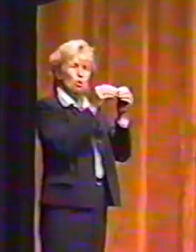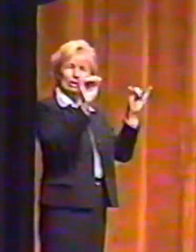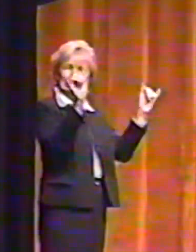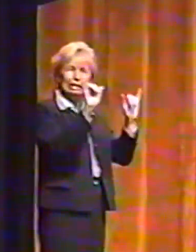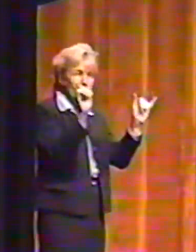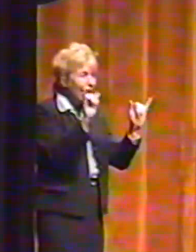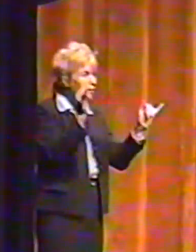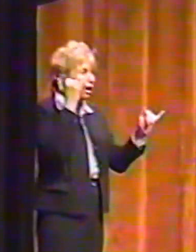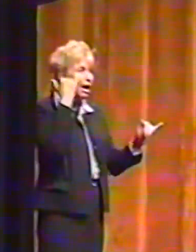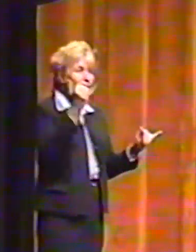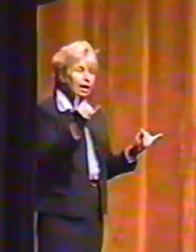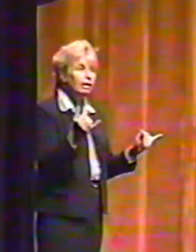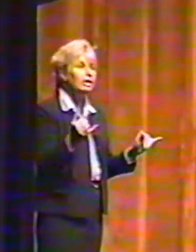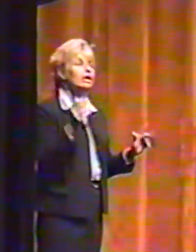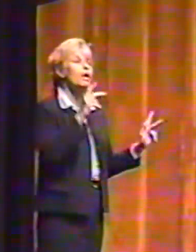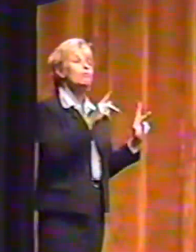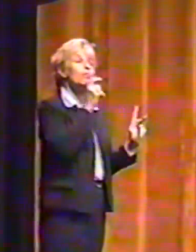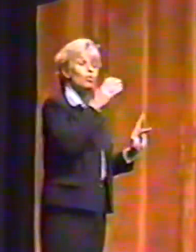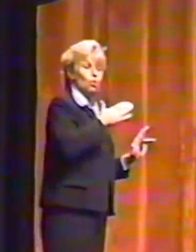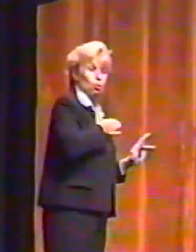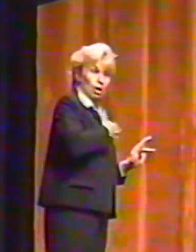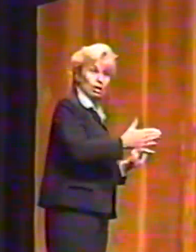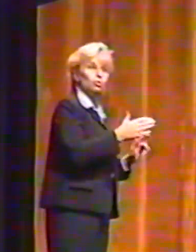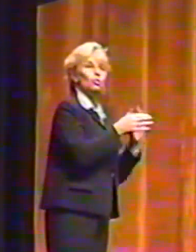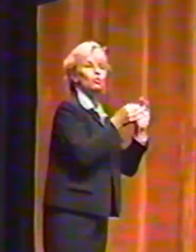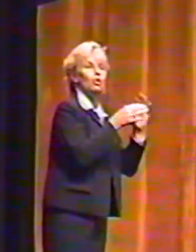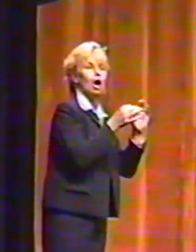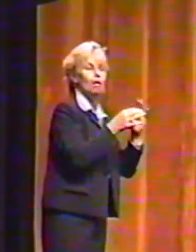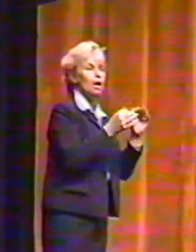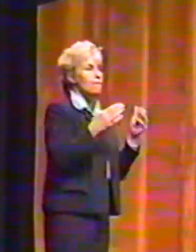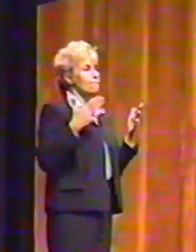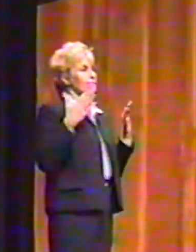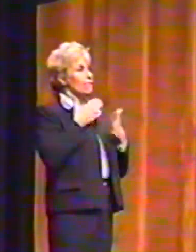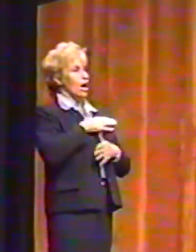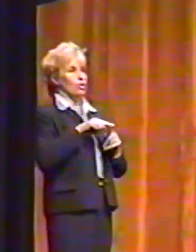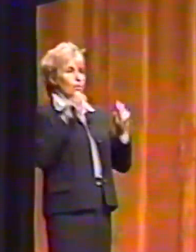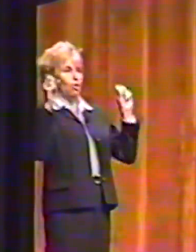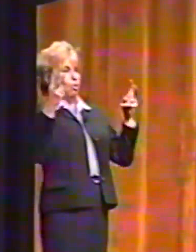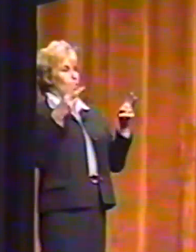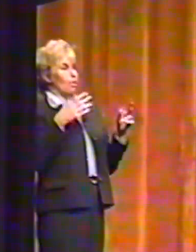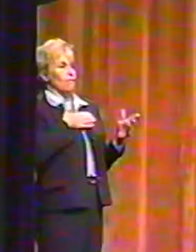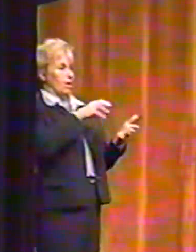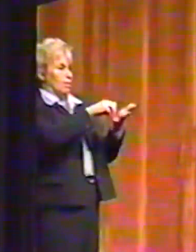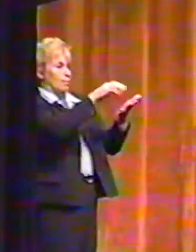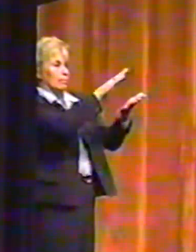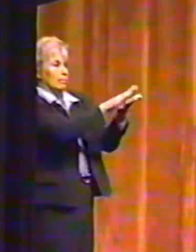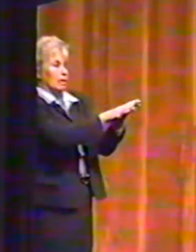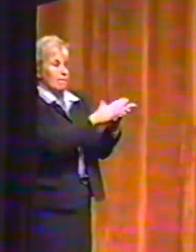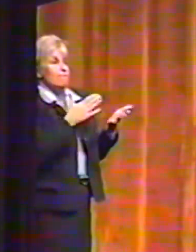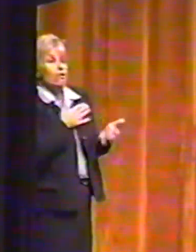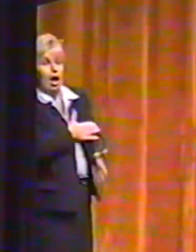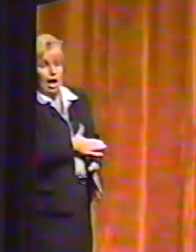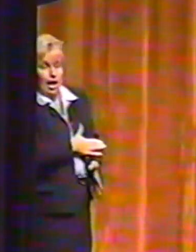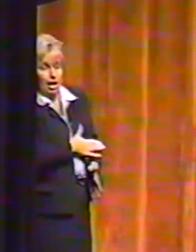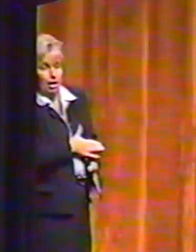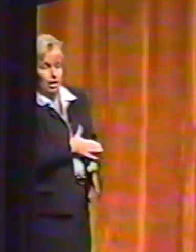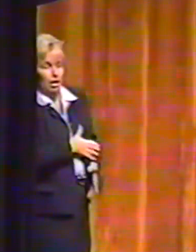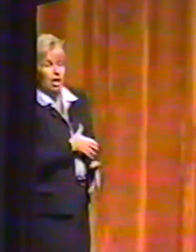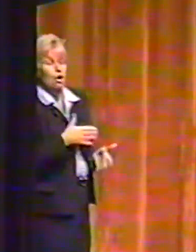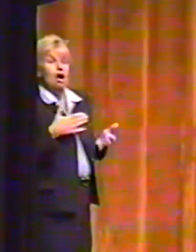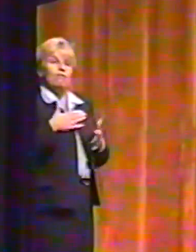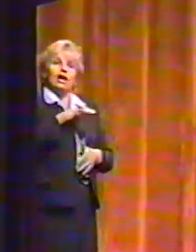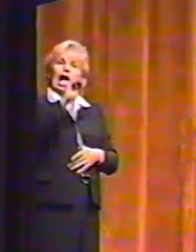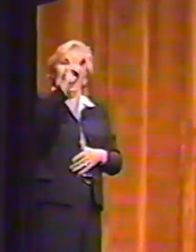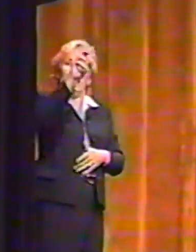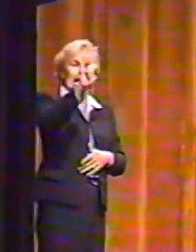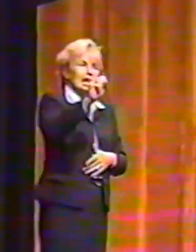People who were willing to talk to us but were fearful about being quoted, didn't want to go on the record. They were still too fearful of the